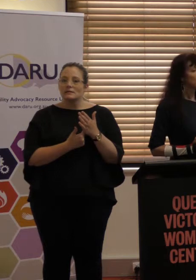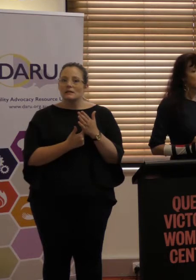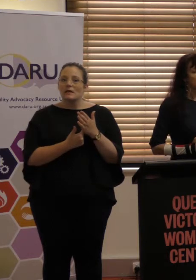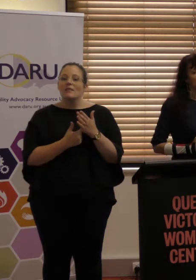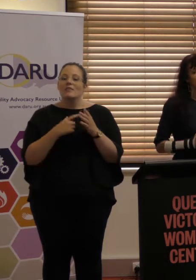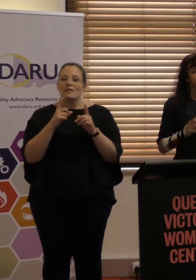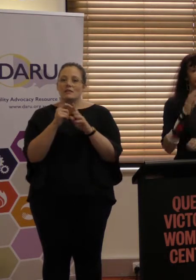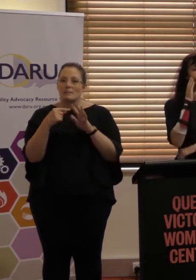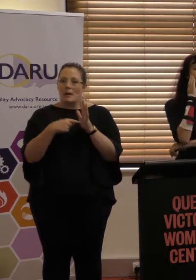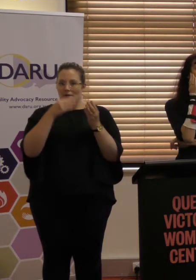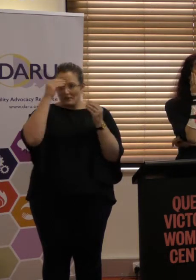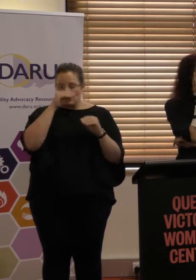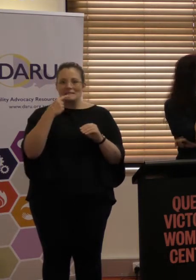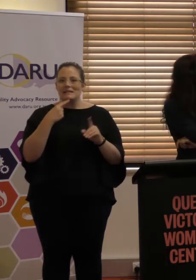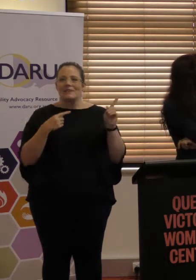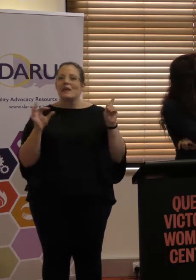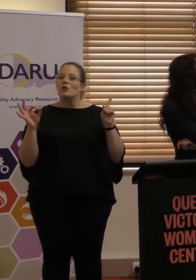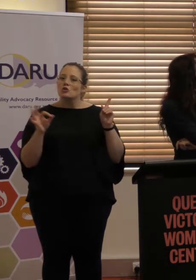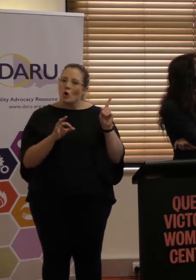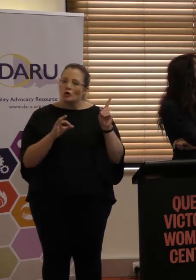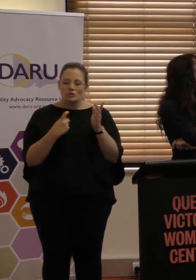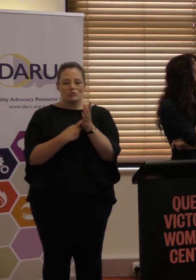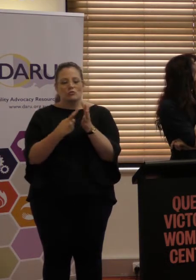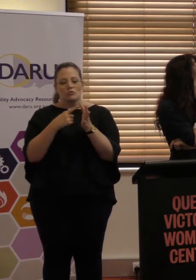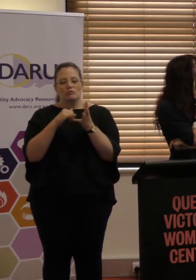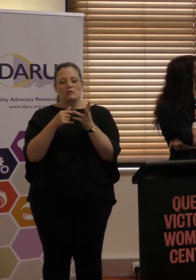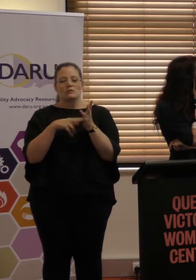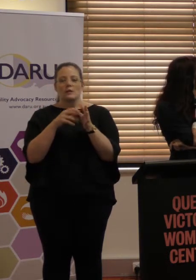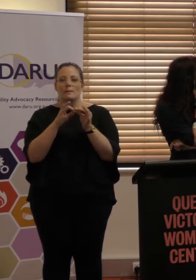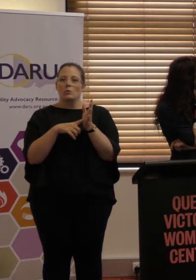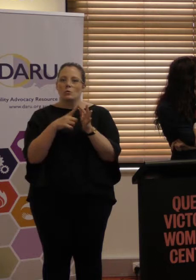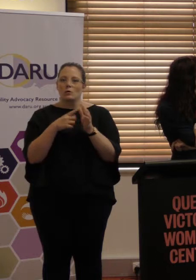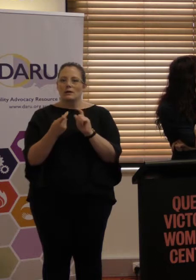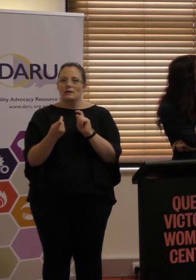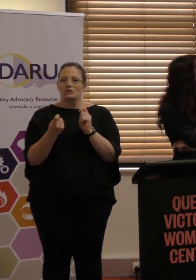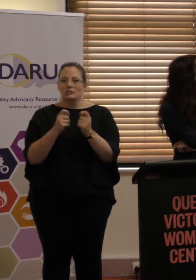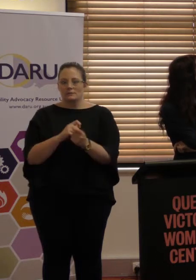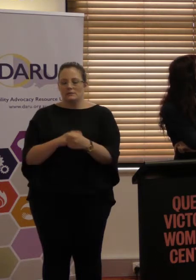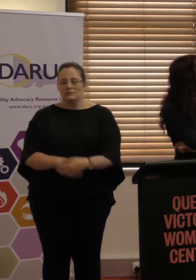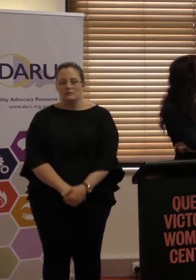reasonable adjustments. And